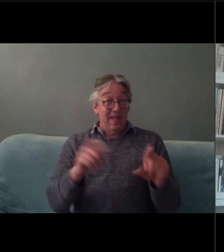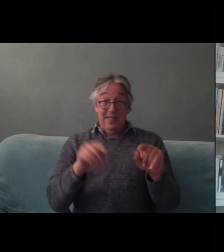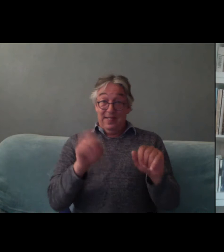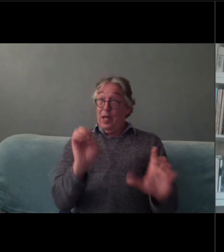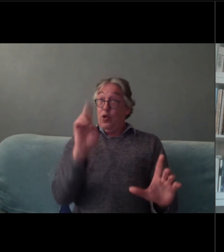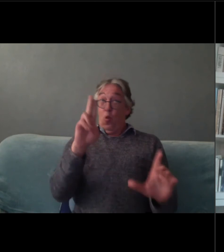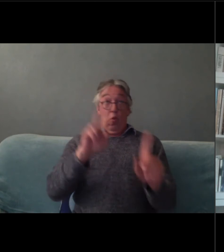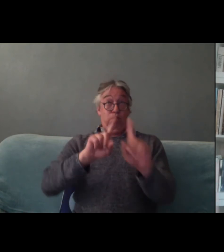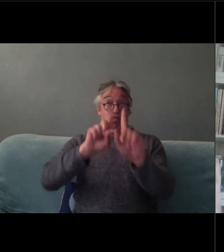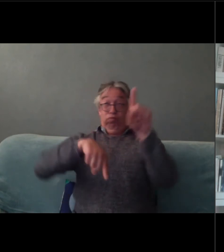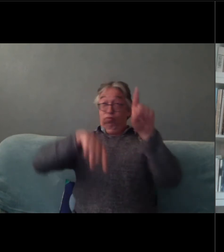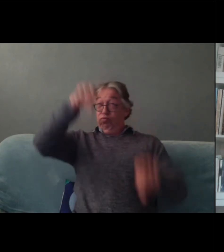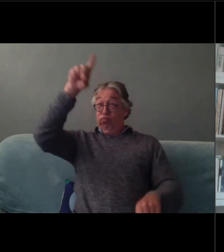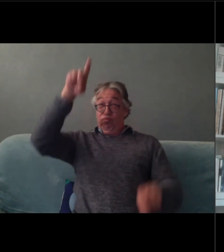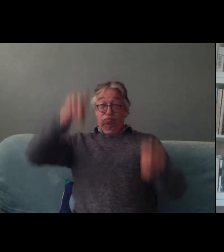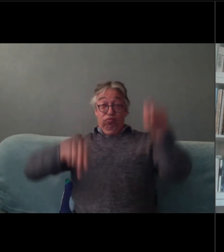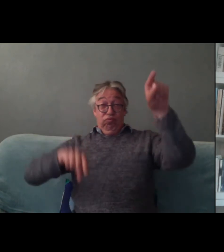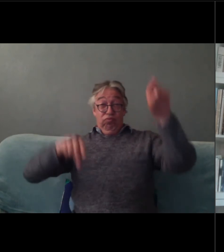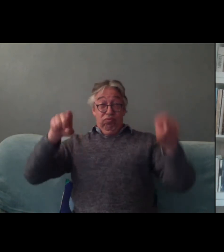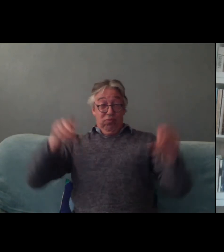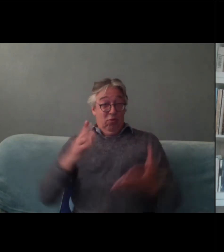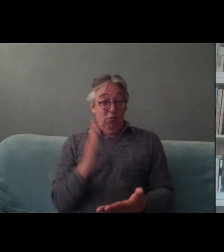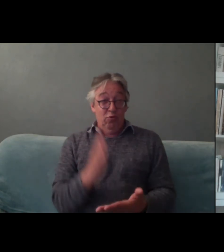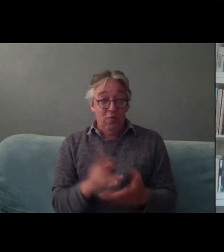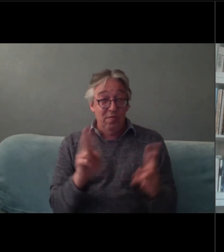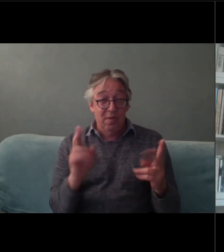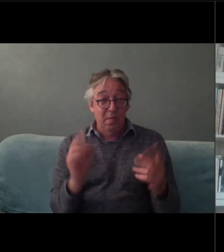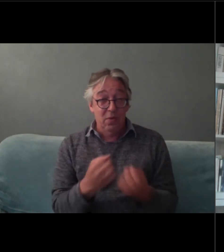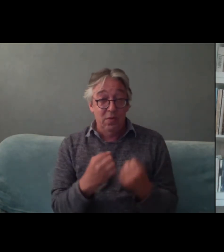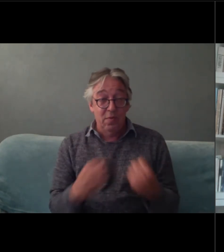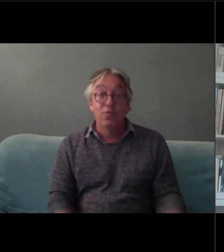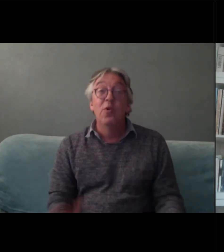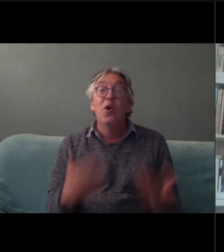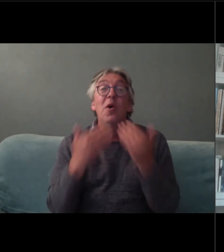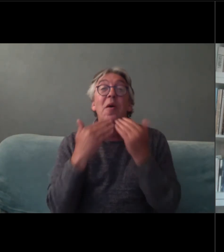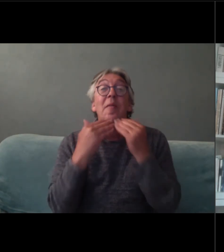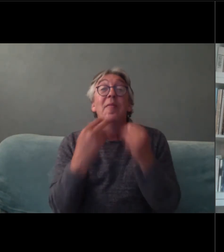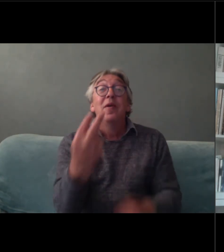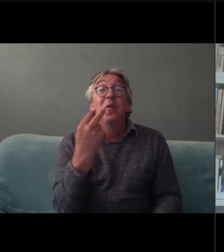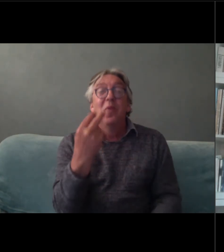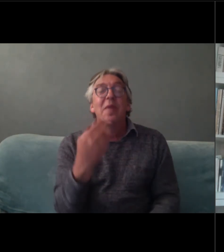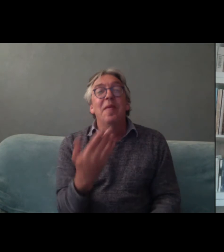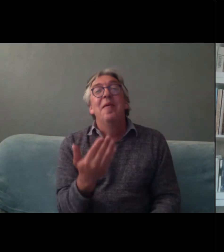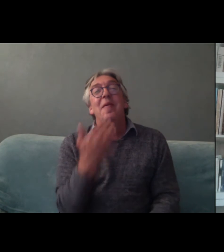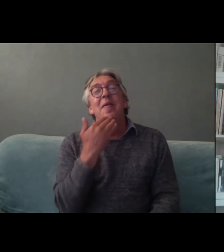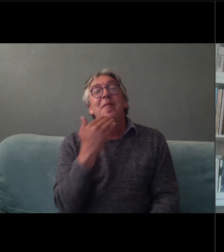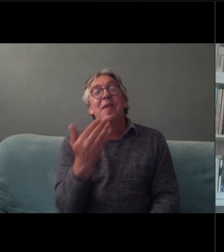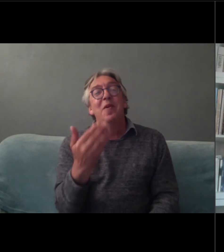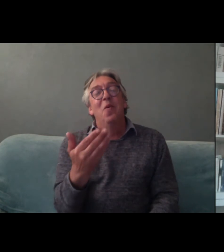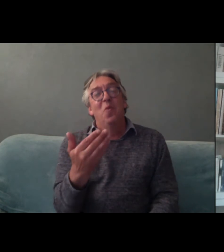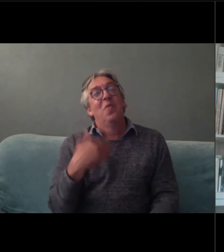countries. Thank you so much, and thank you for possibility to continue after Nadia.